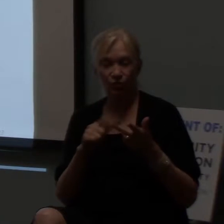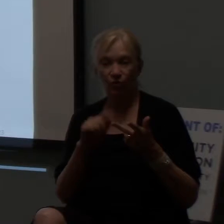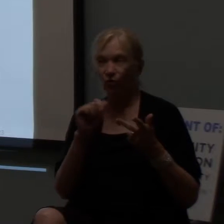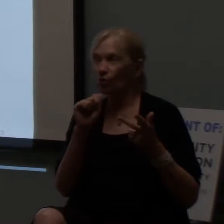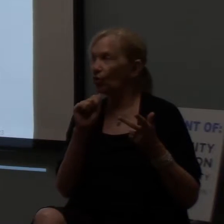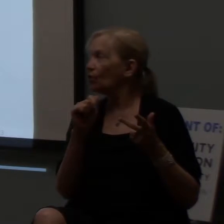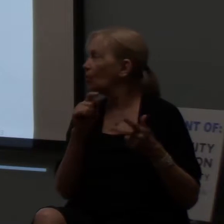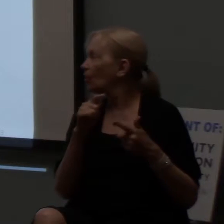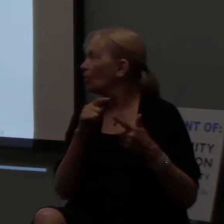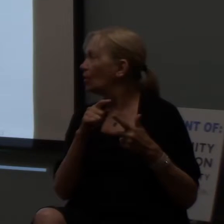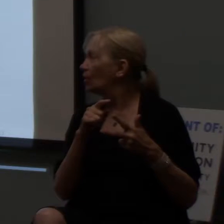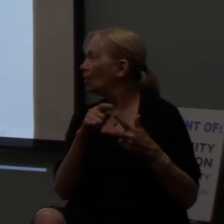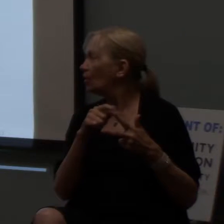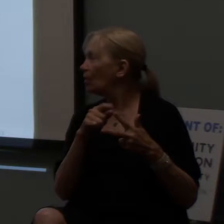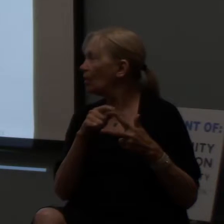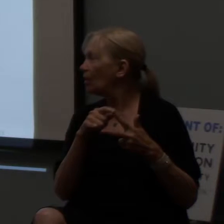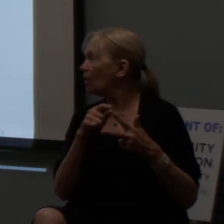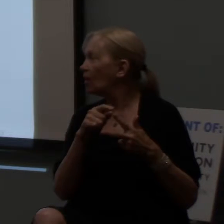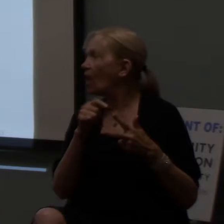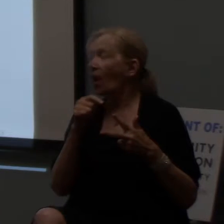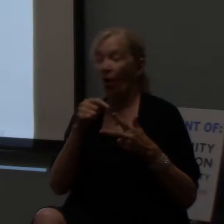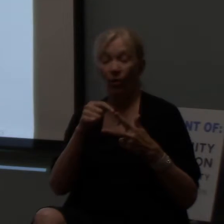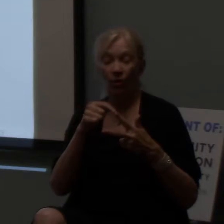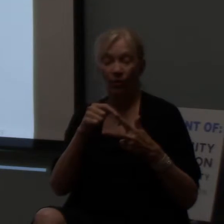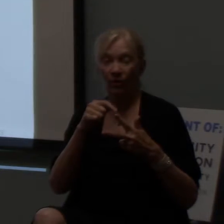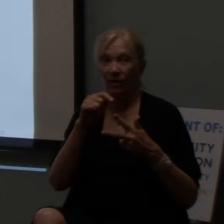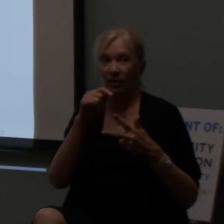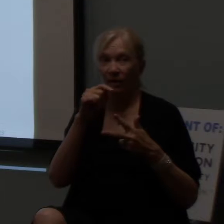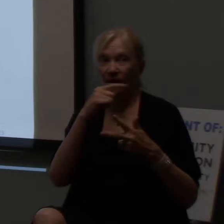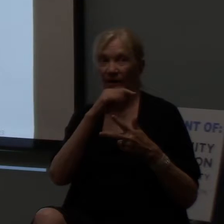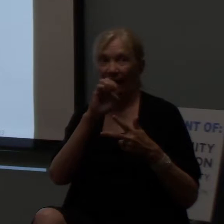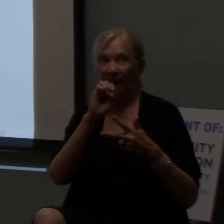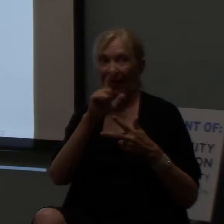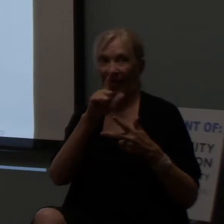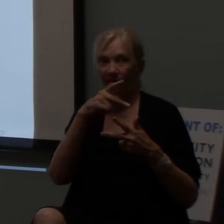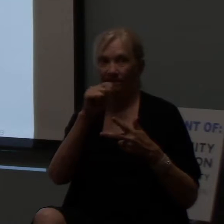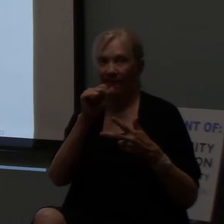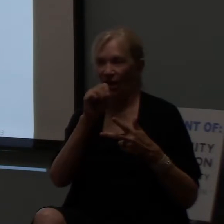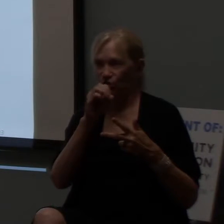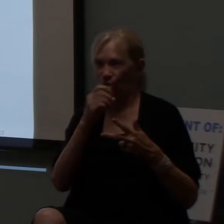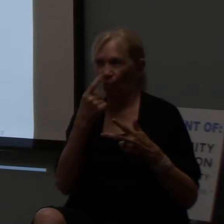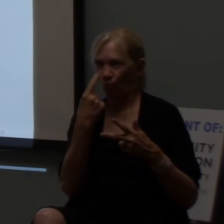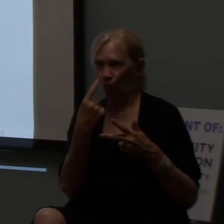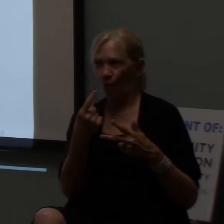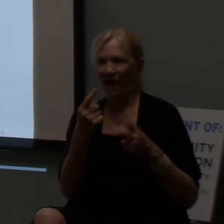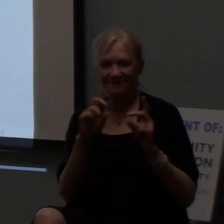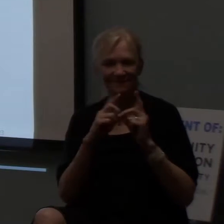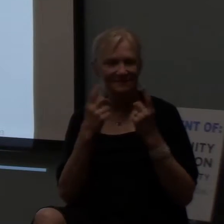Arapahoe. And they're elected all by district, correct? Single we have,